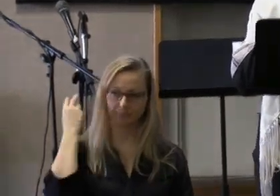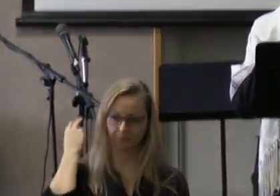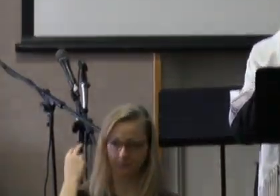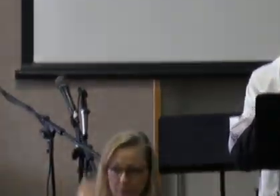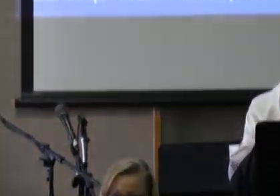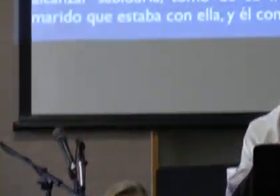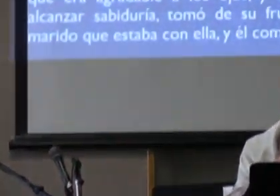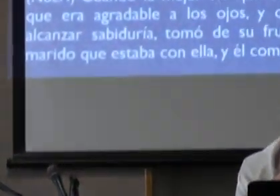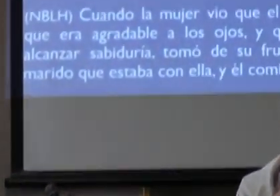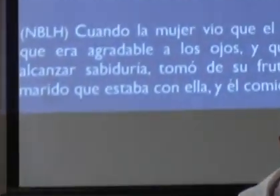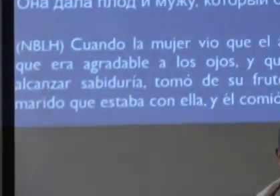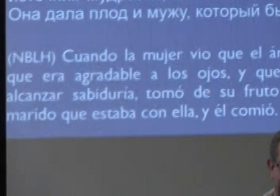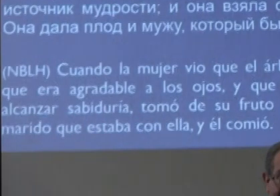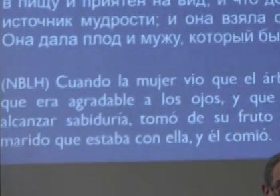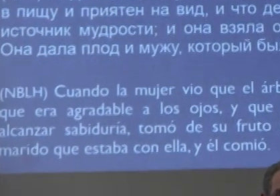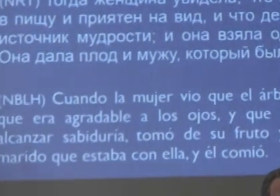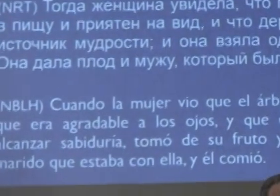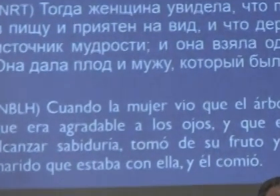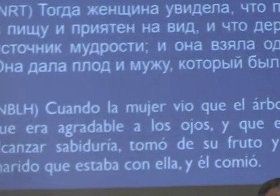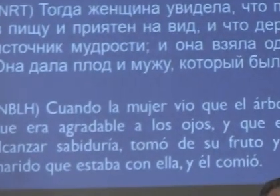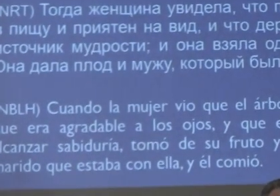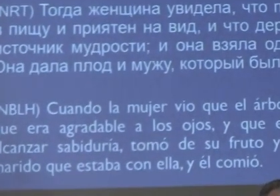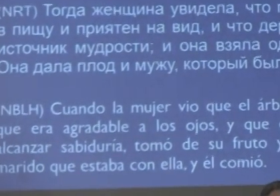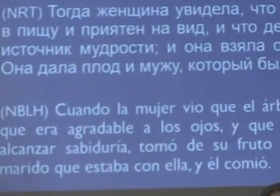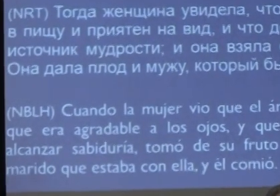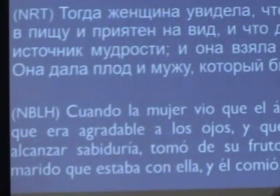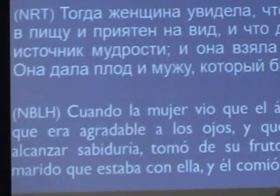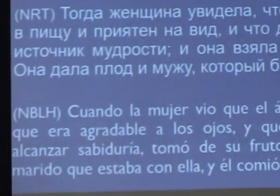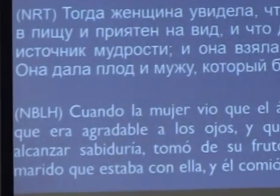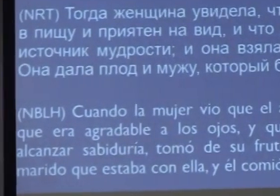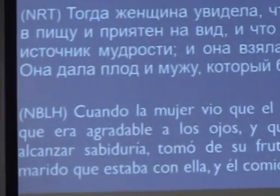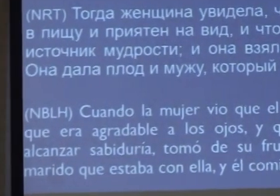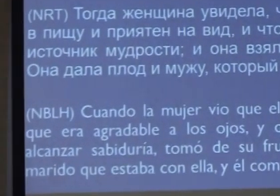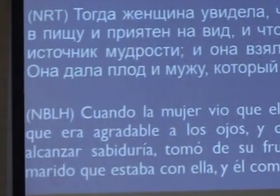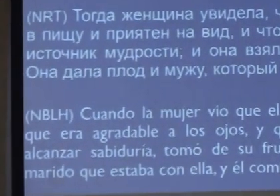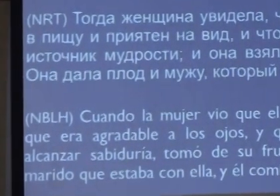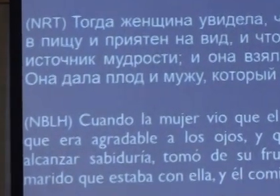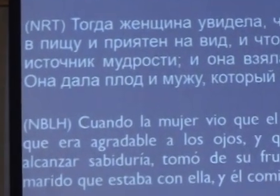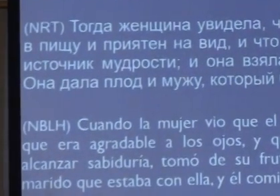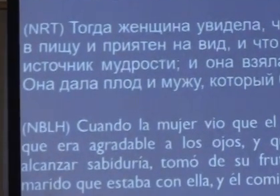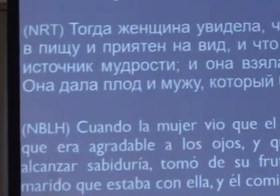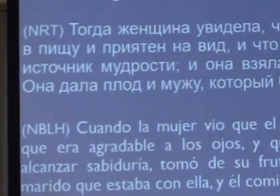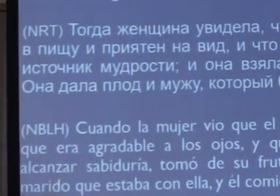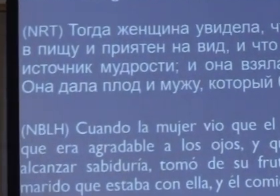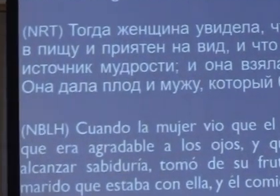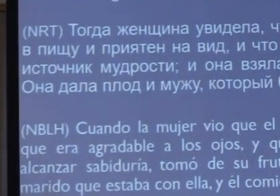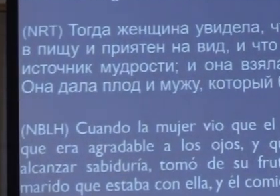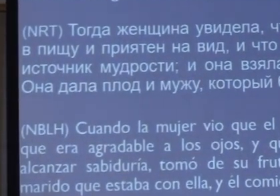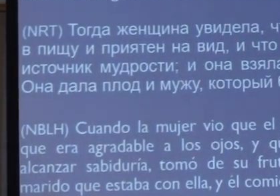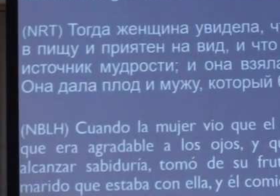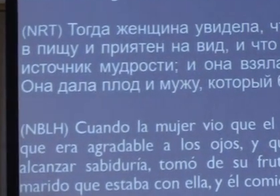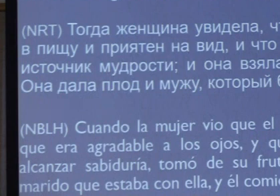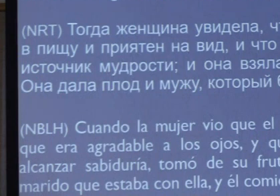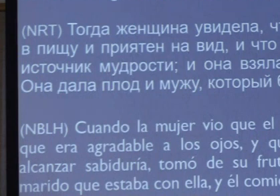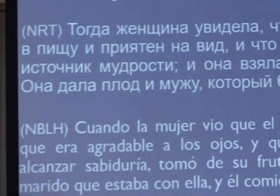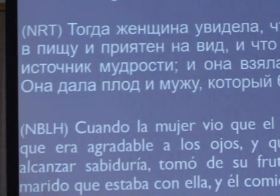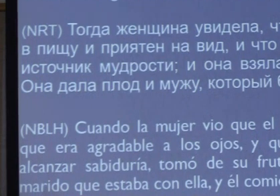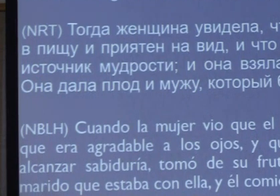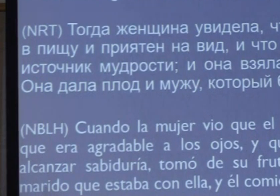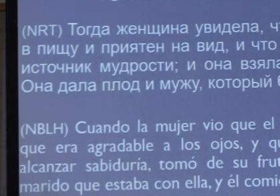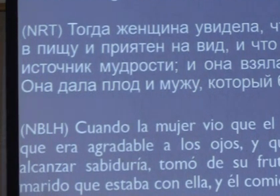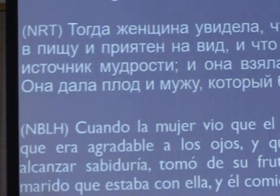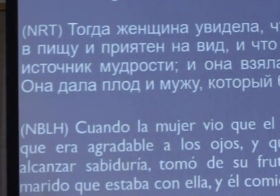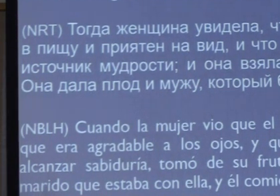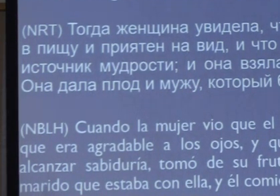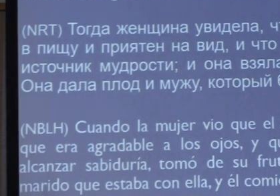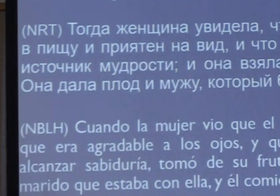the tree was good for food, and that it was a thing of lust for the eyes, and the tree was desirable for imparting wisdom. So she took